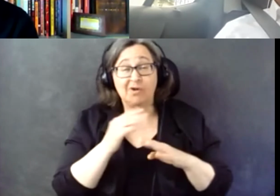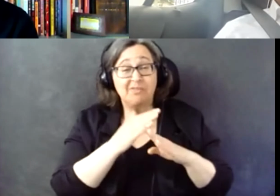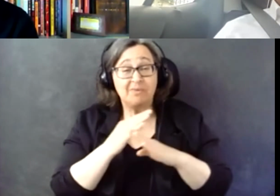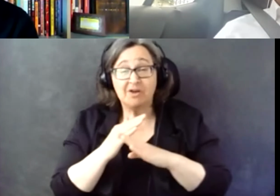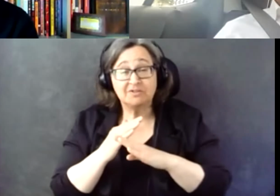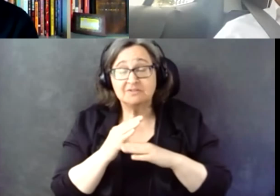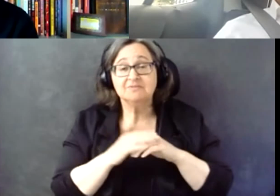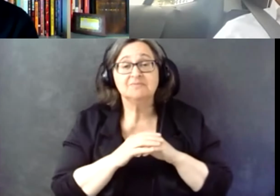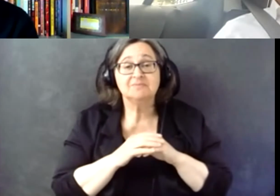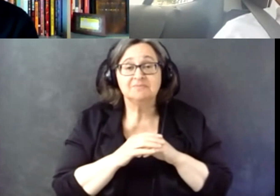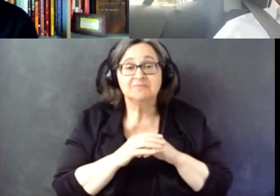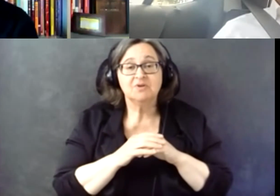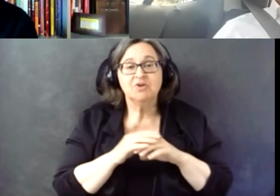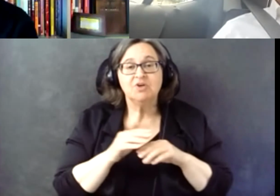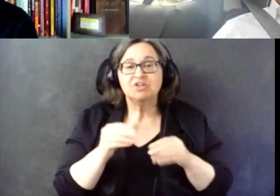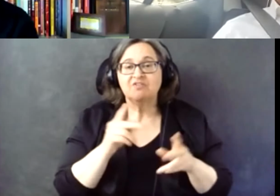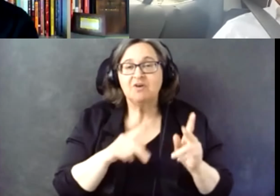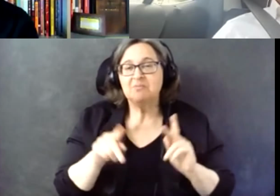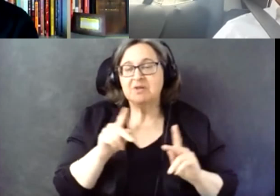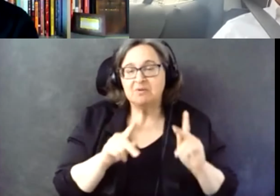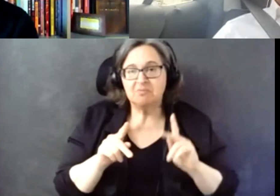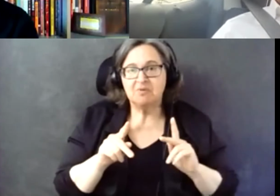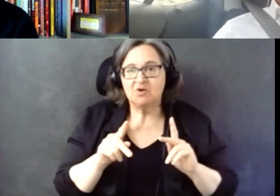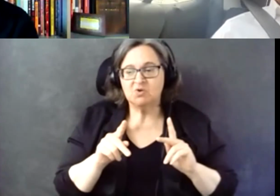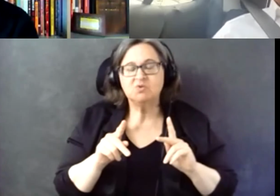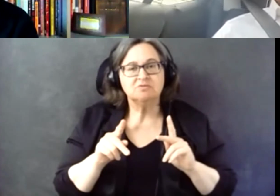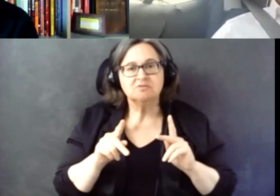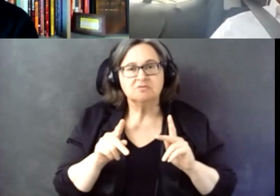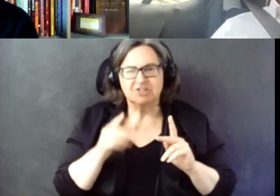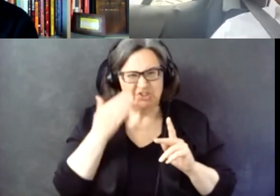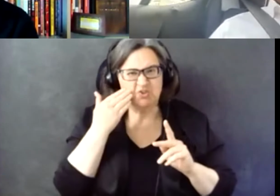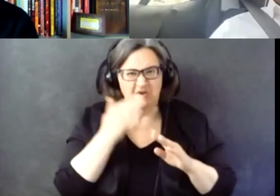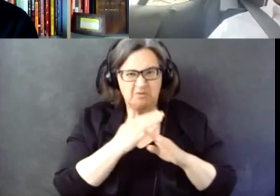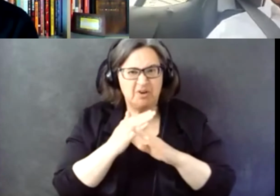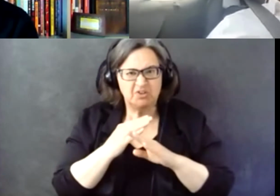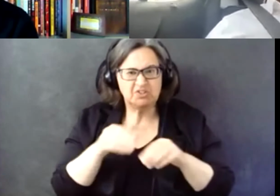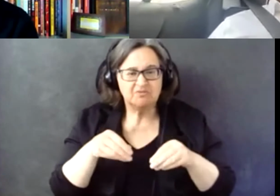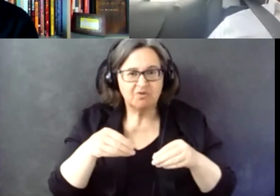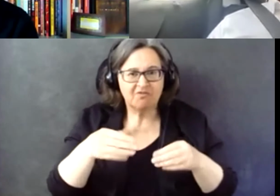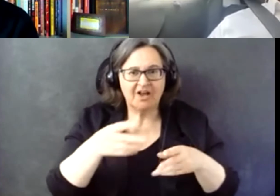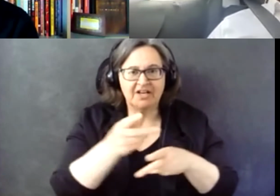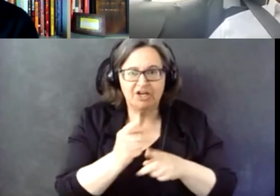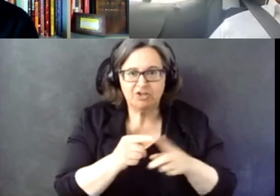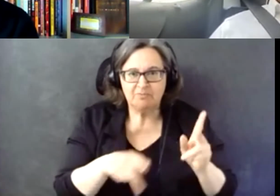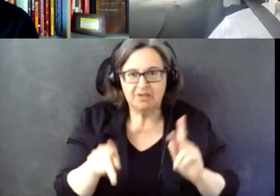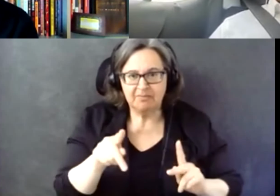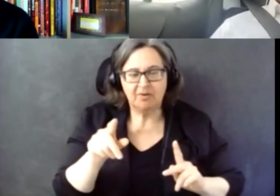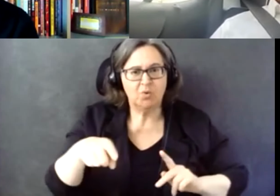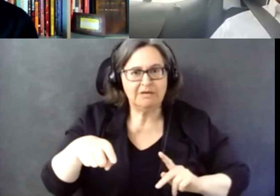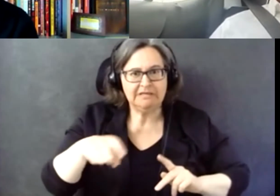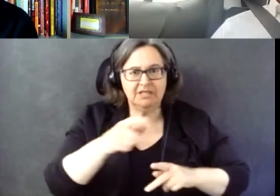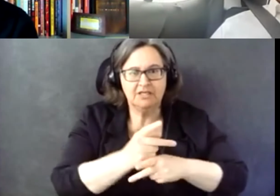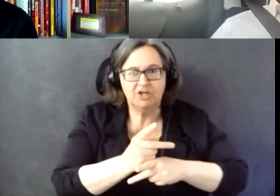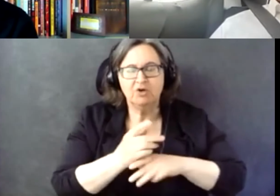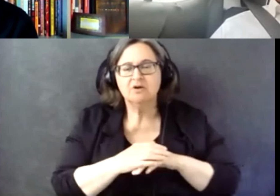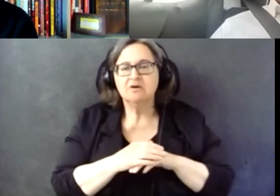to giving the people of this city who are in need the care that they deserve and so i want you to partner with me and building